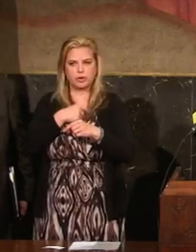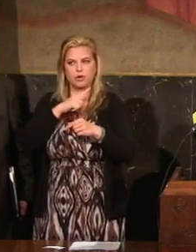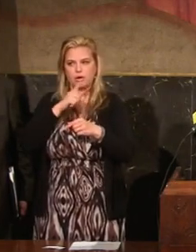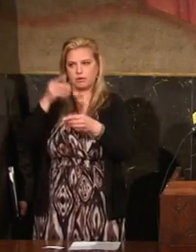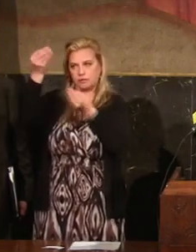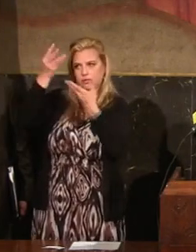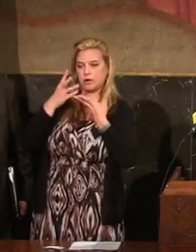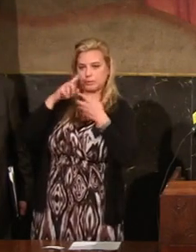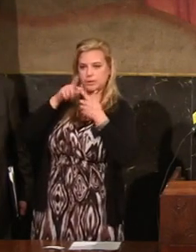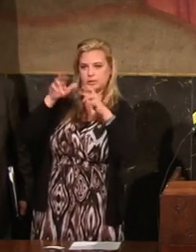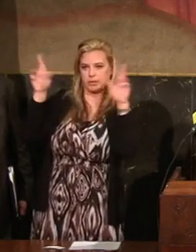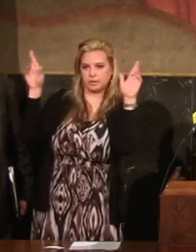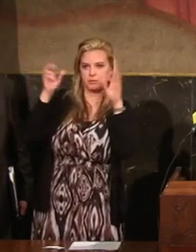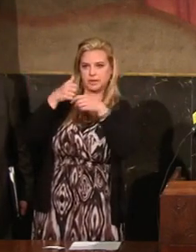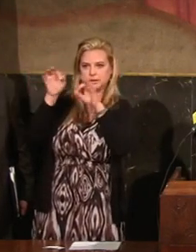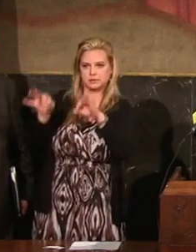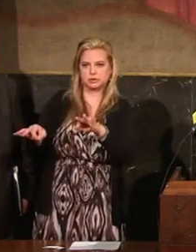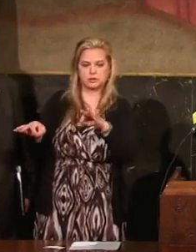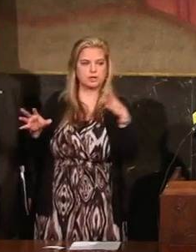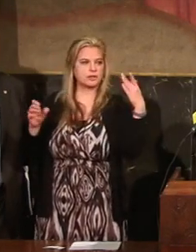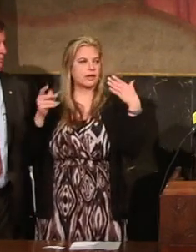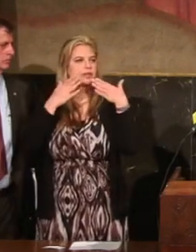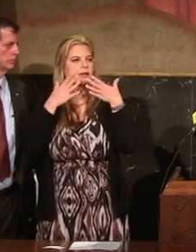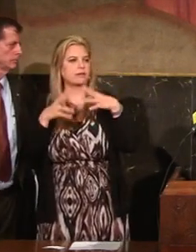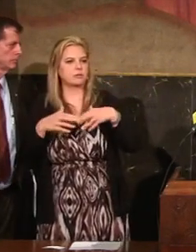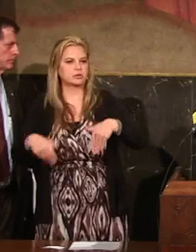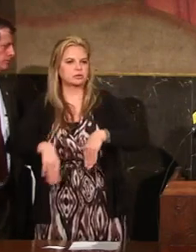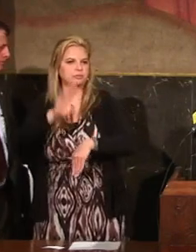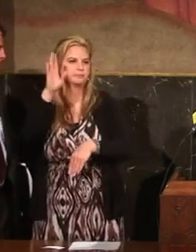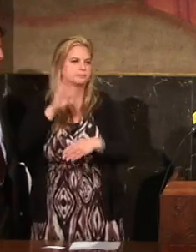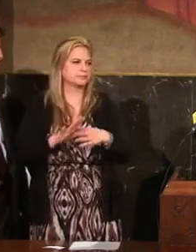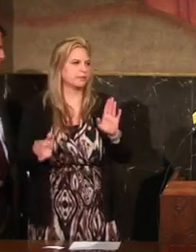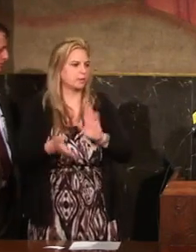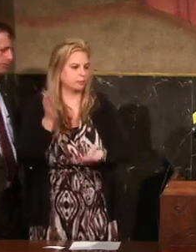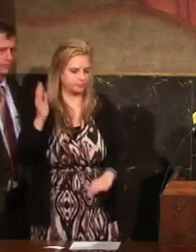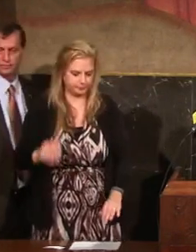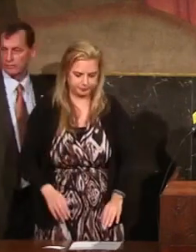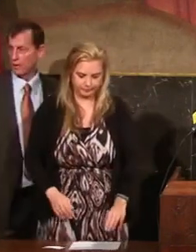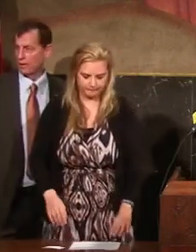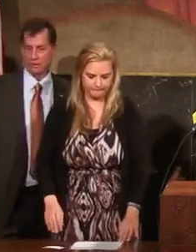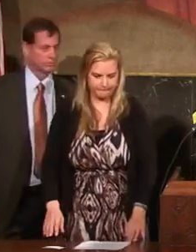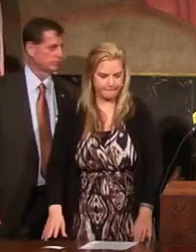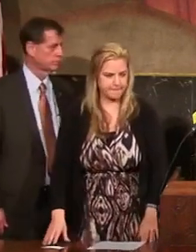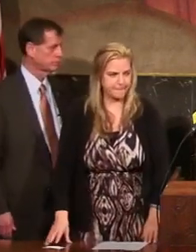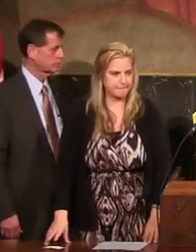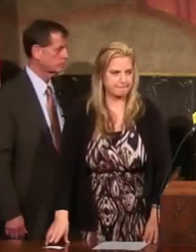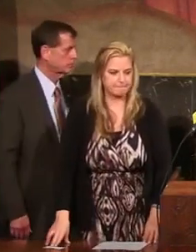informed as soon as they're ready to make a decision. All right, thank you all very much. Thank you.